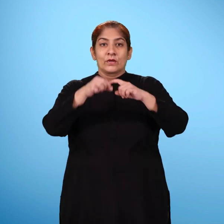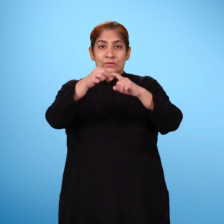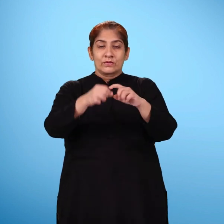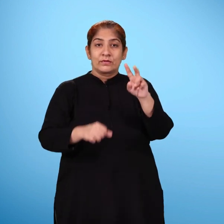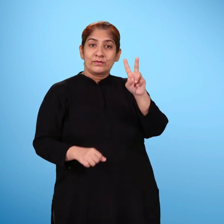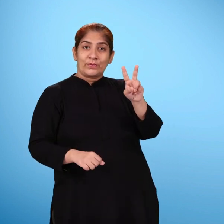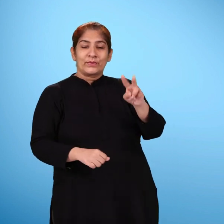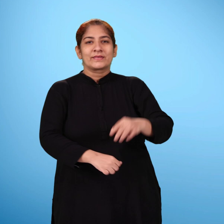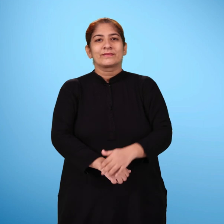Question 2.